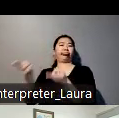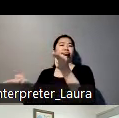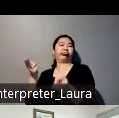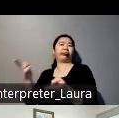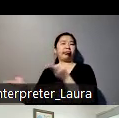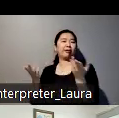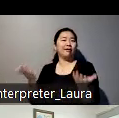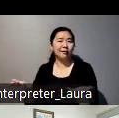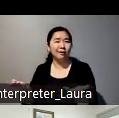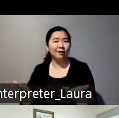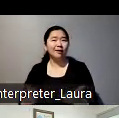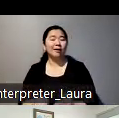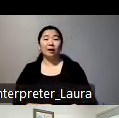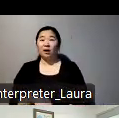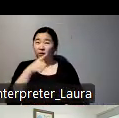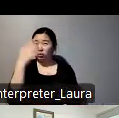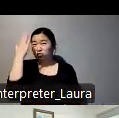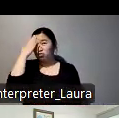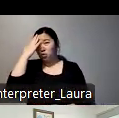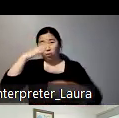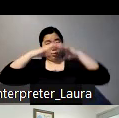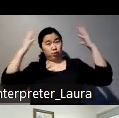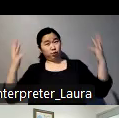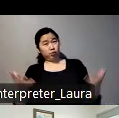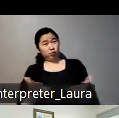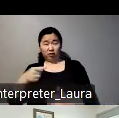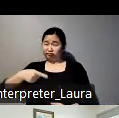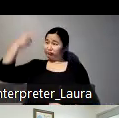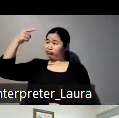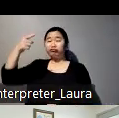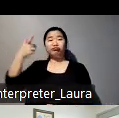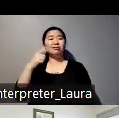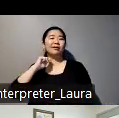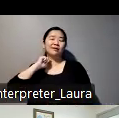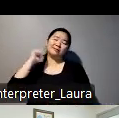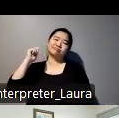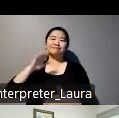graph shows the situation in Korea.